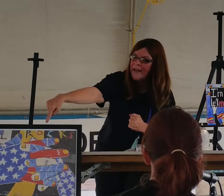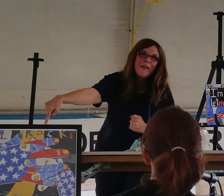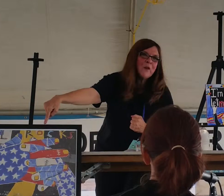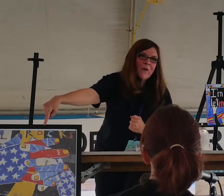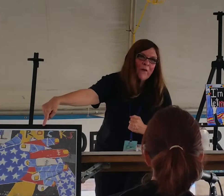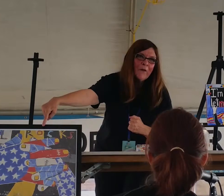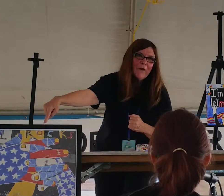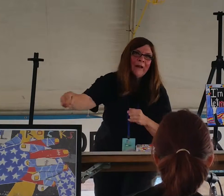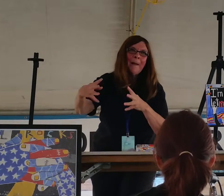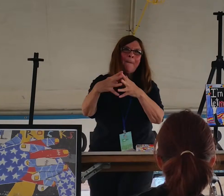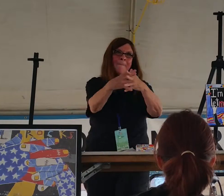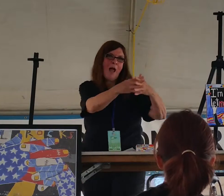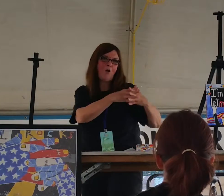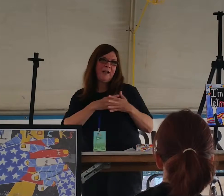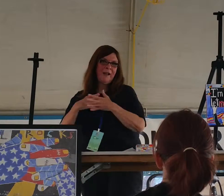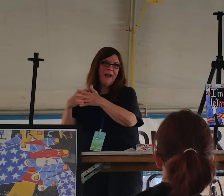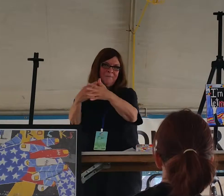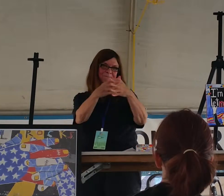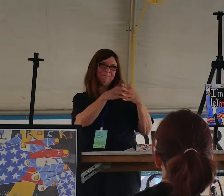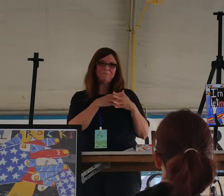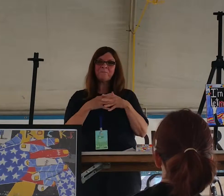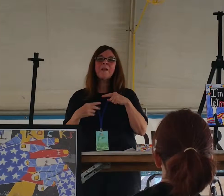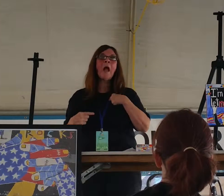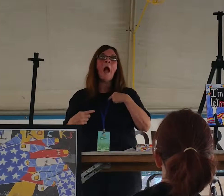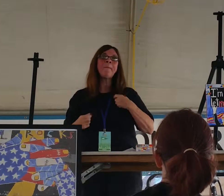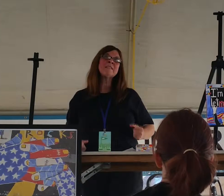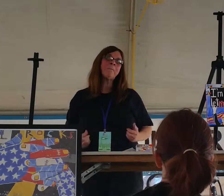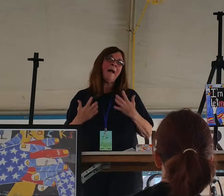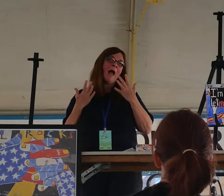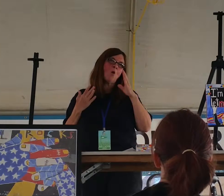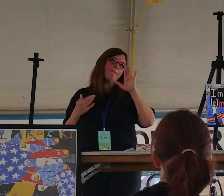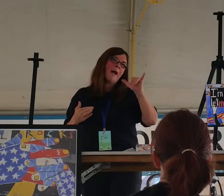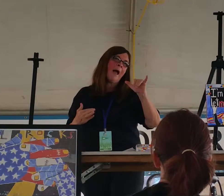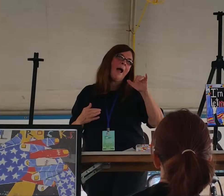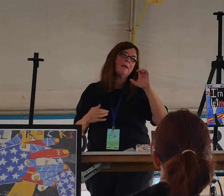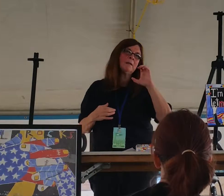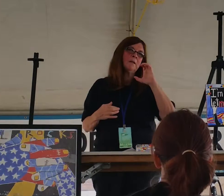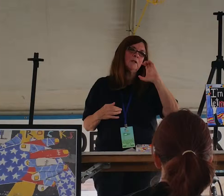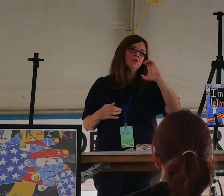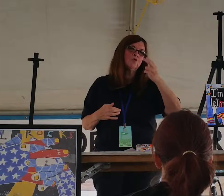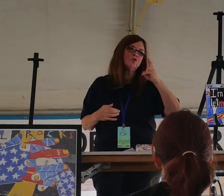This is another piece of affirmation art. This is the sign for America.